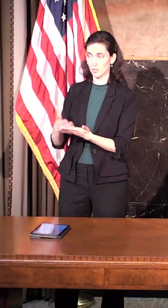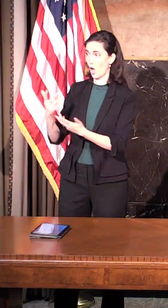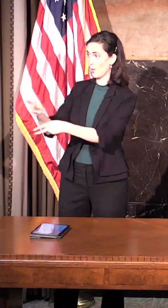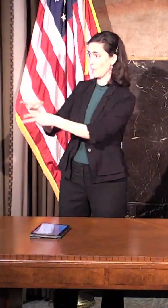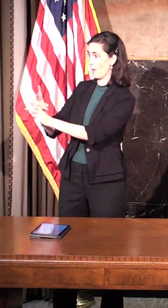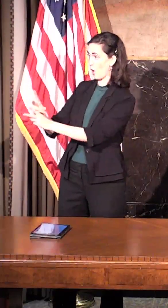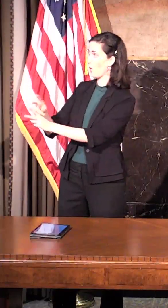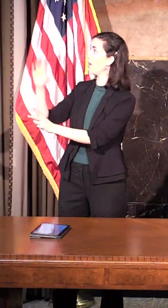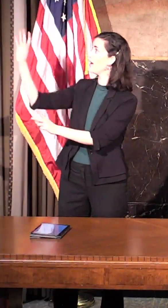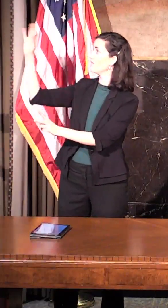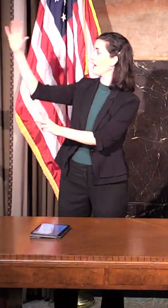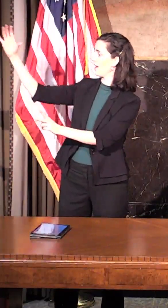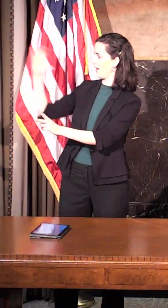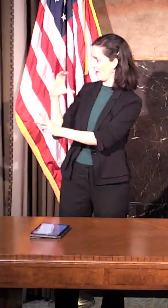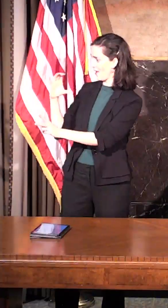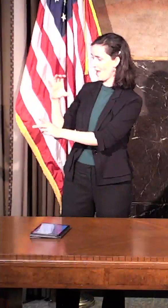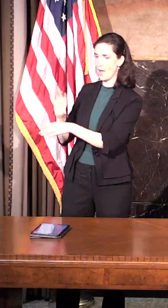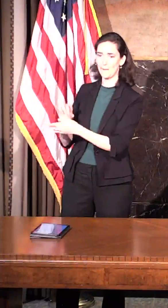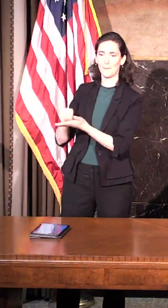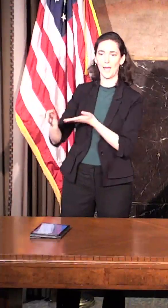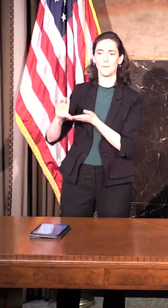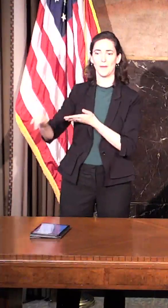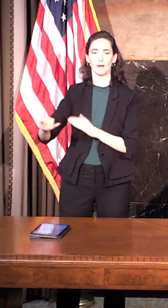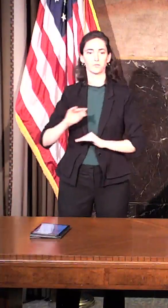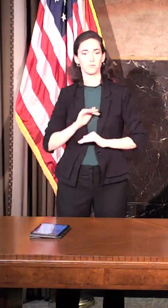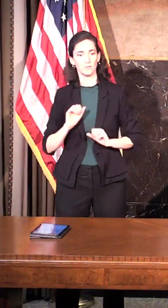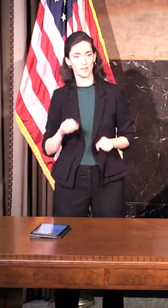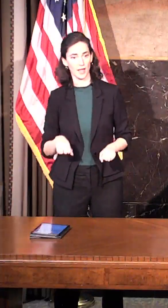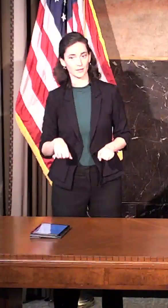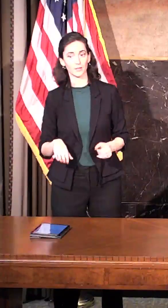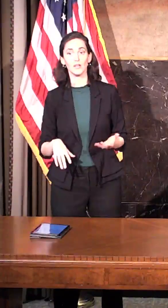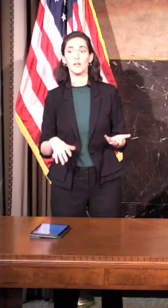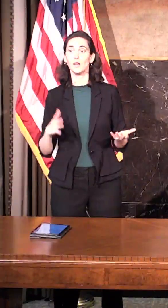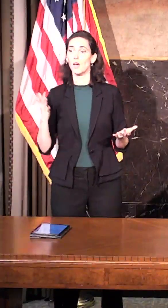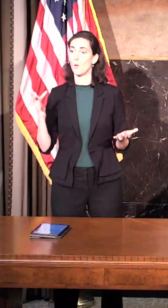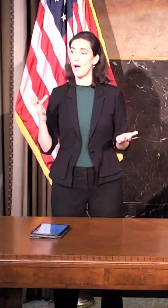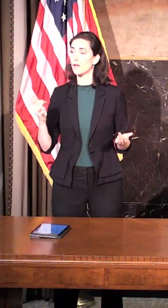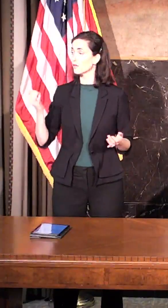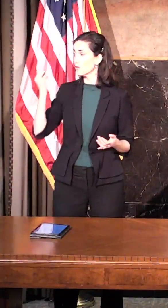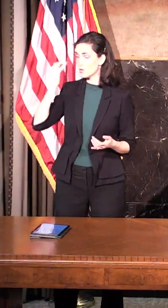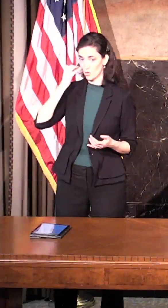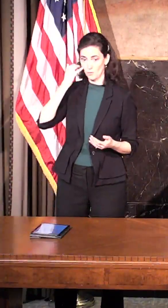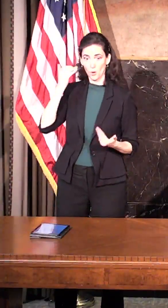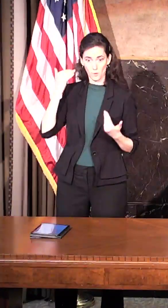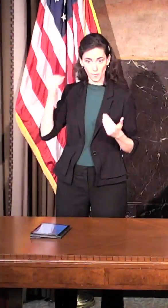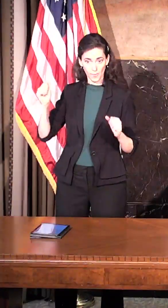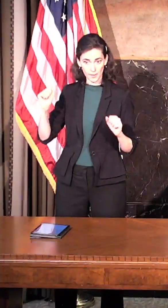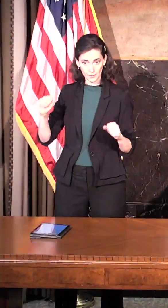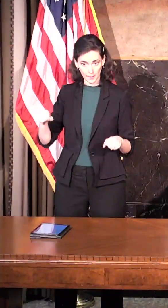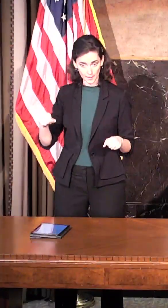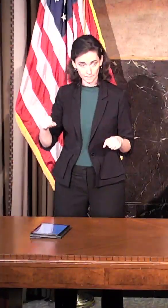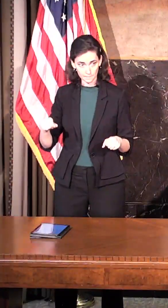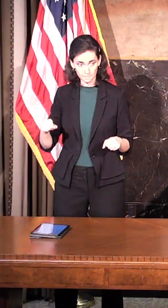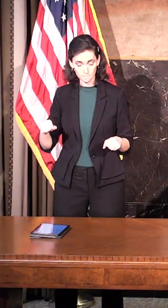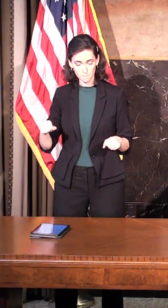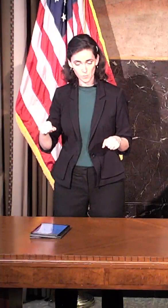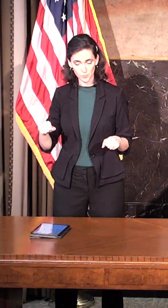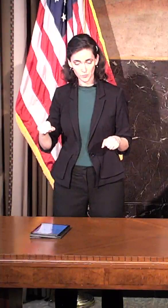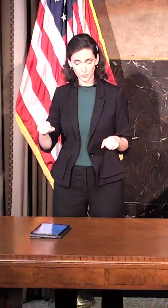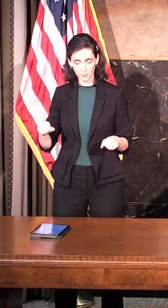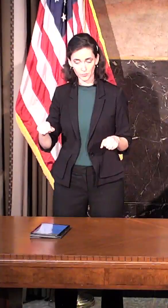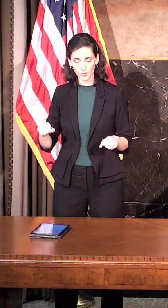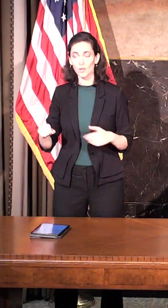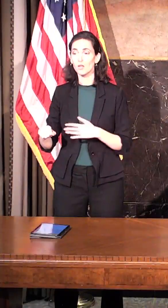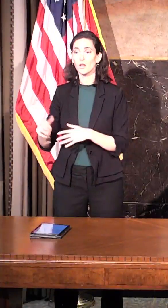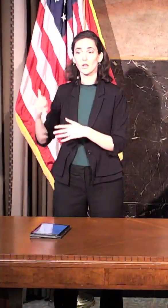borrowed. Because if we are unable to do that, then there will be, at some point in the not too distant future, a tax